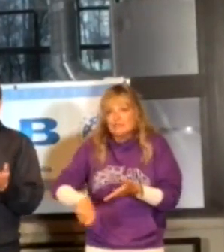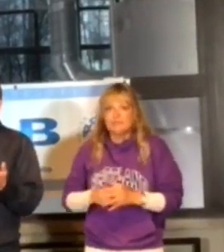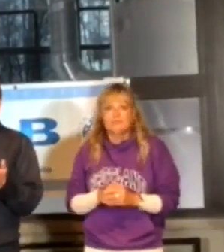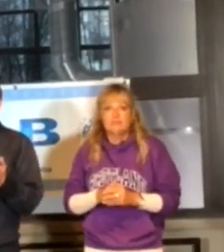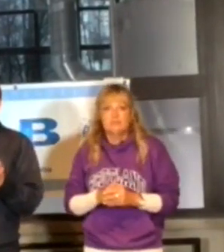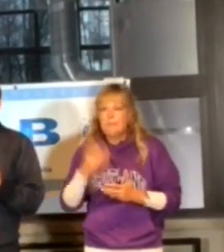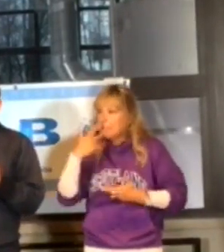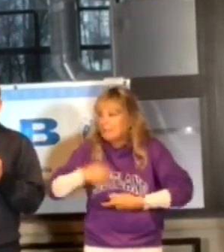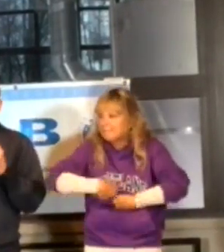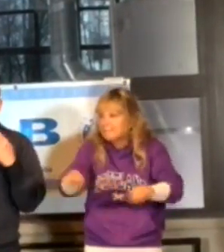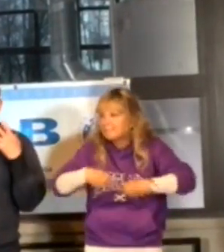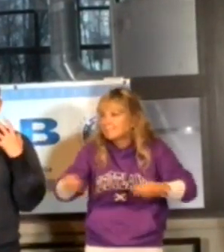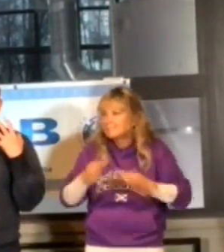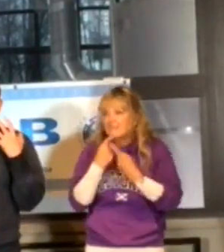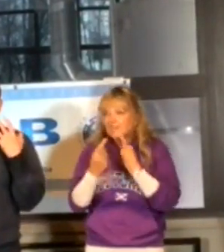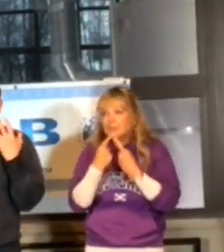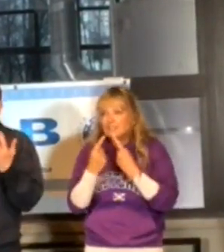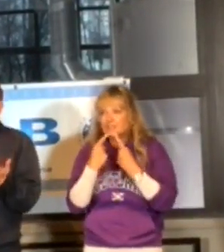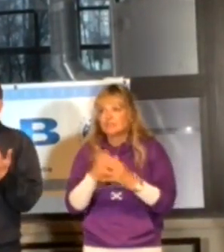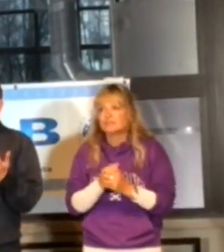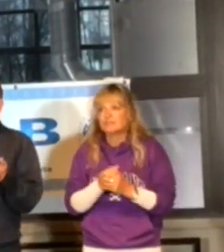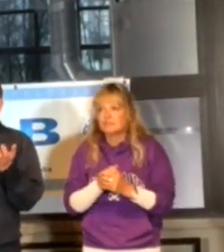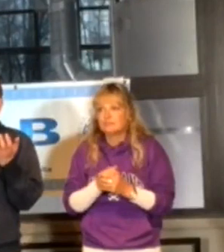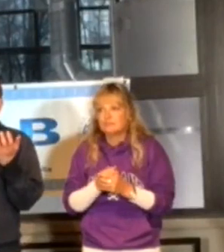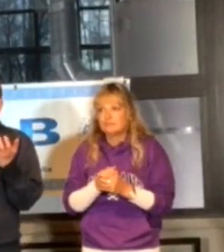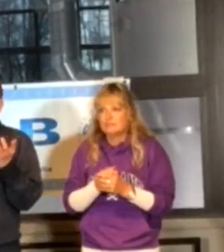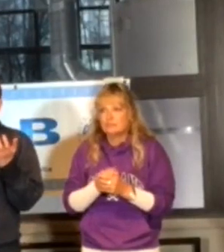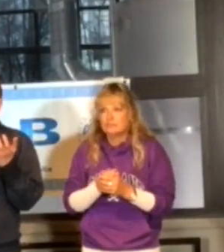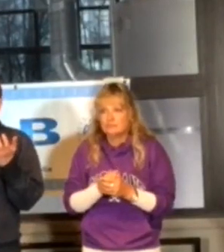out information. We've made one